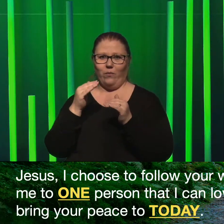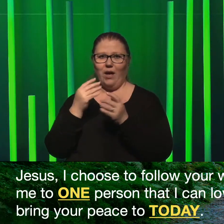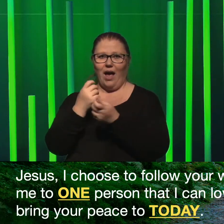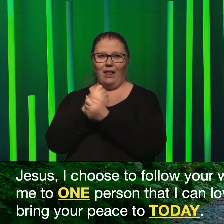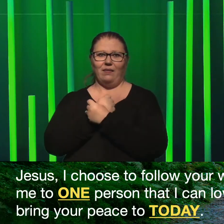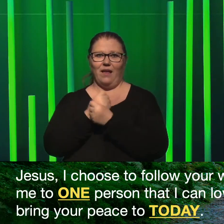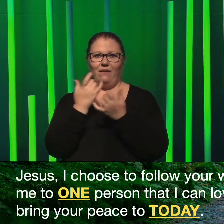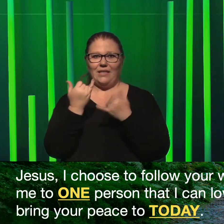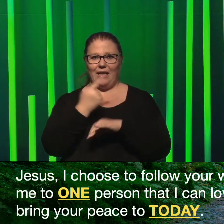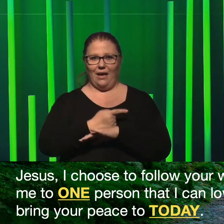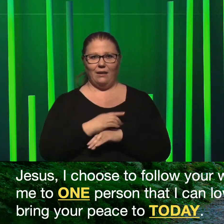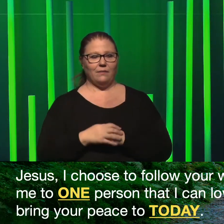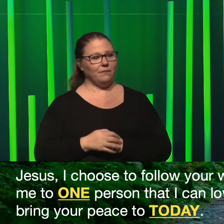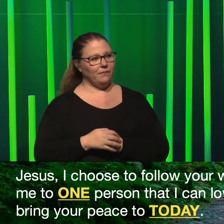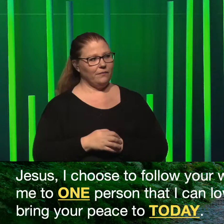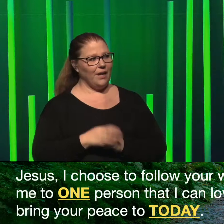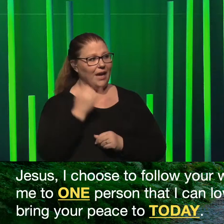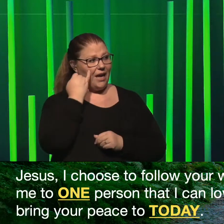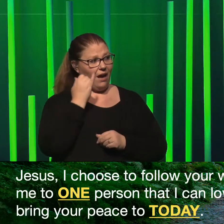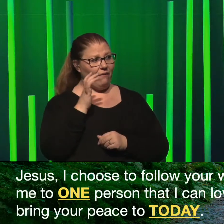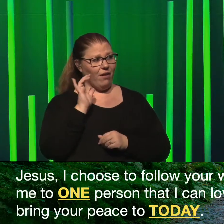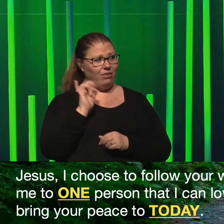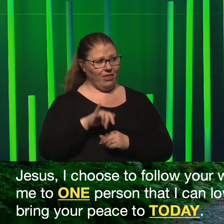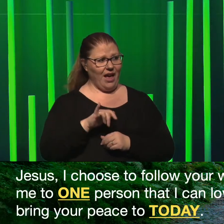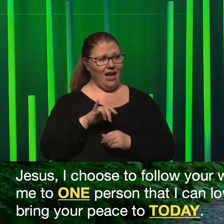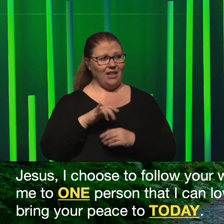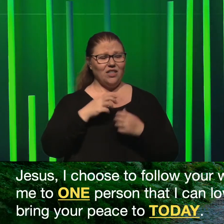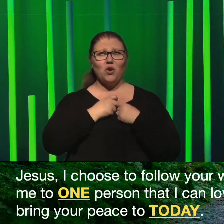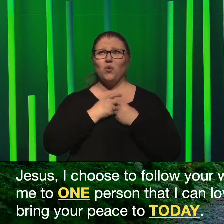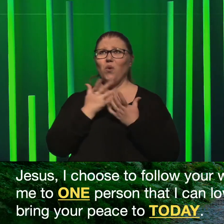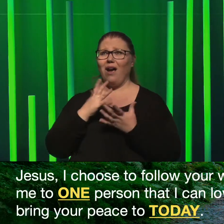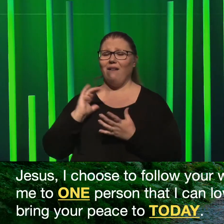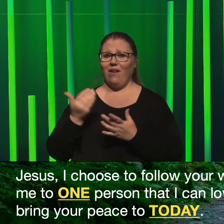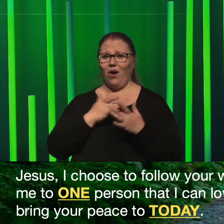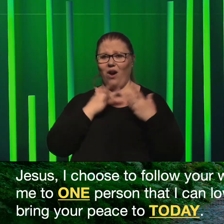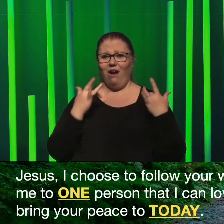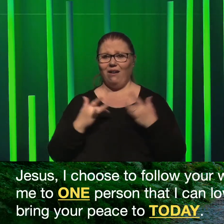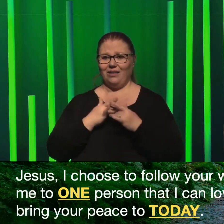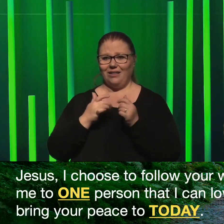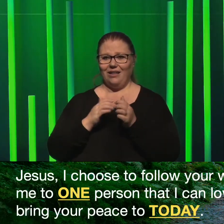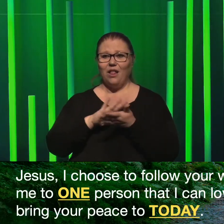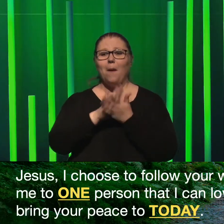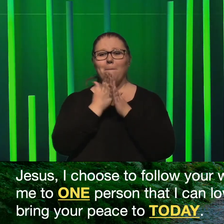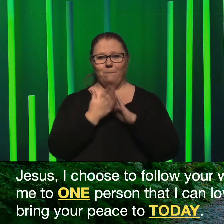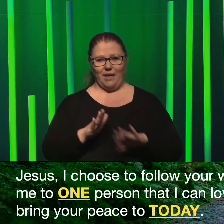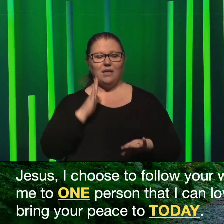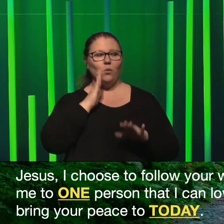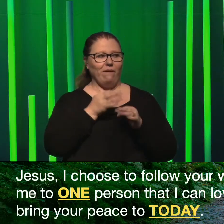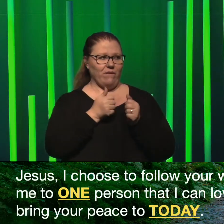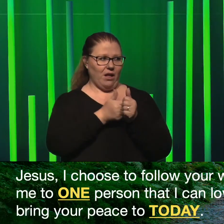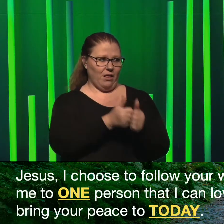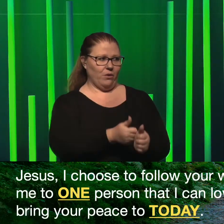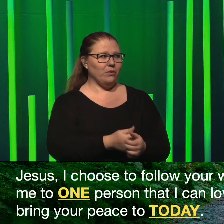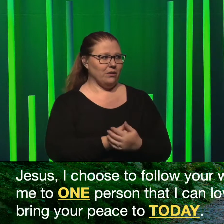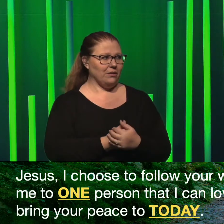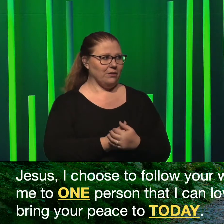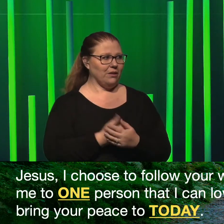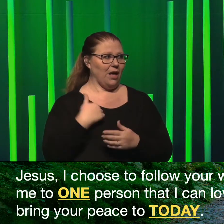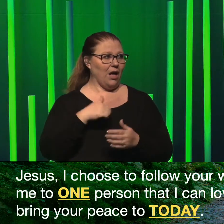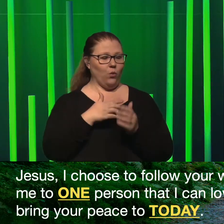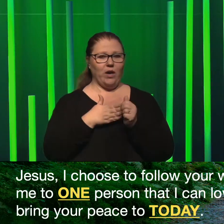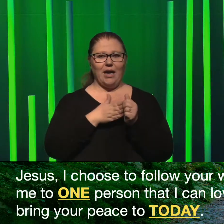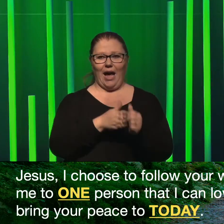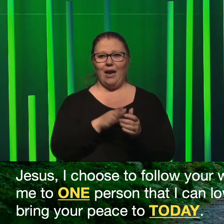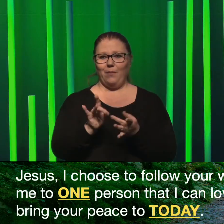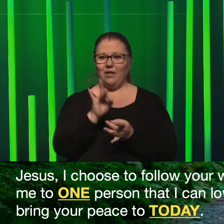So I have a sense that if that becomes the cry of our hearts, peace follows. And that we're guided by the